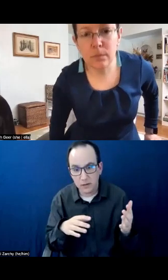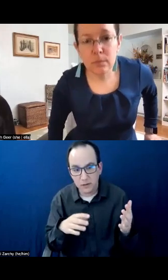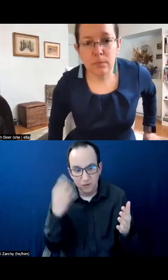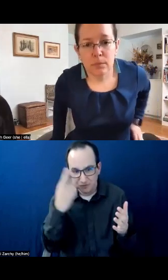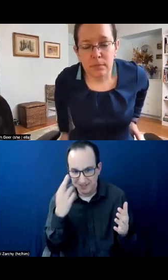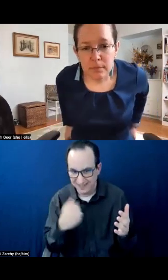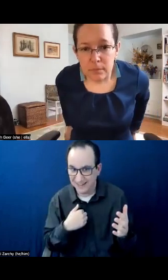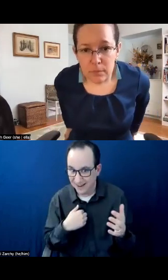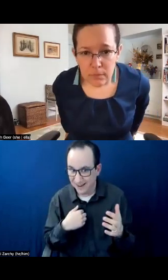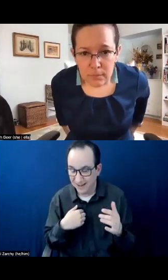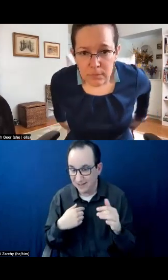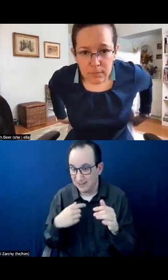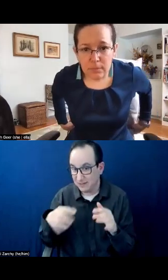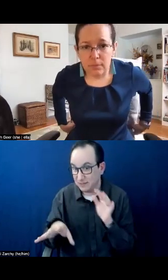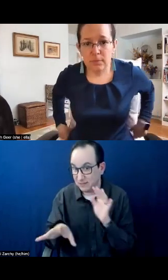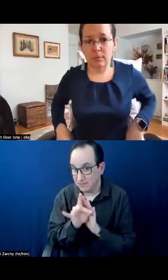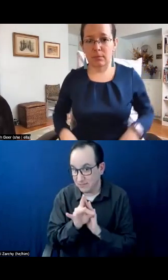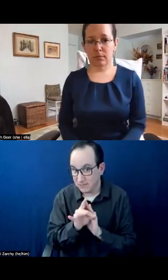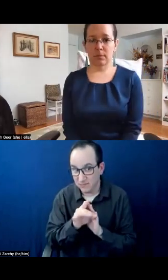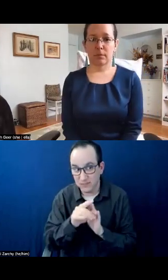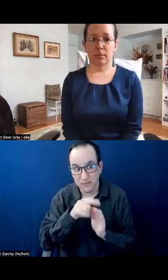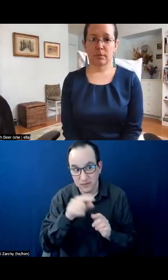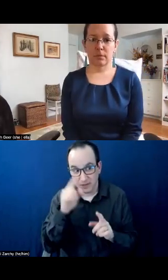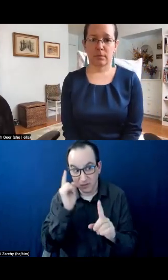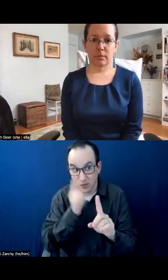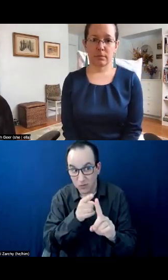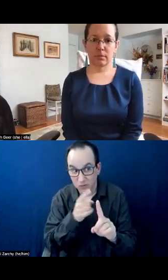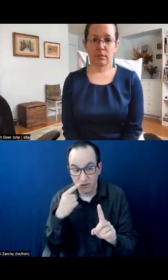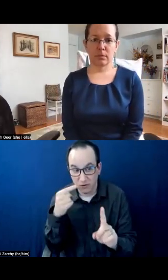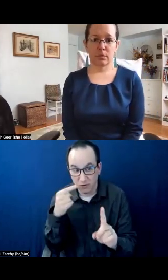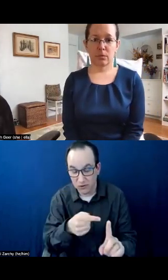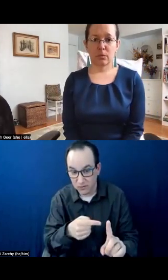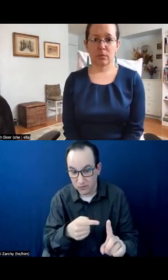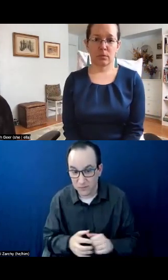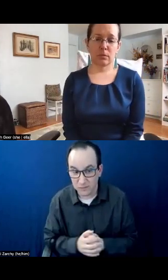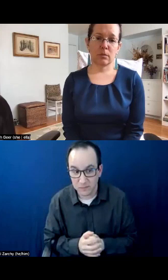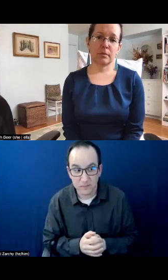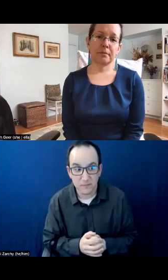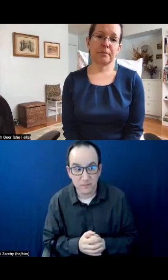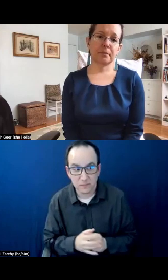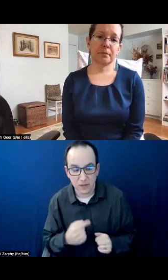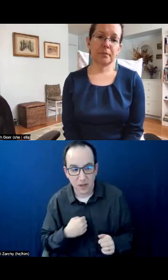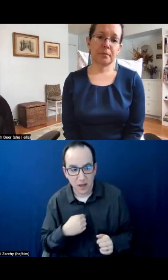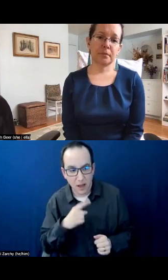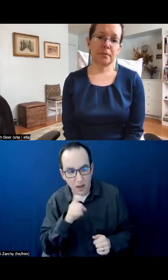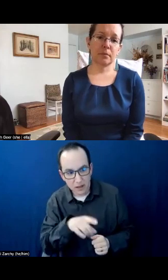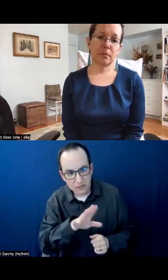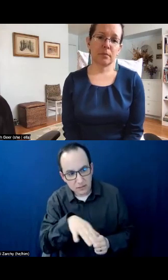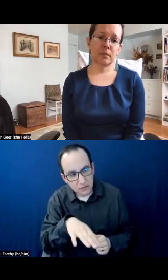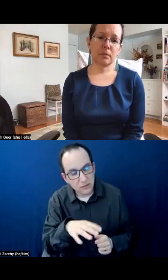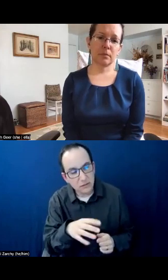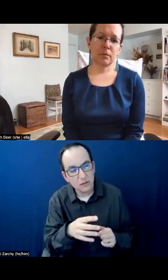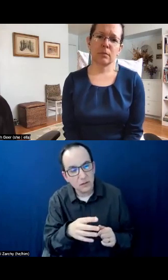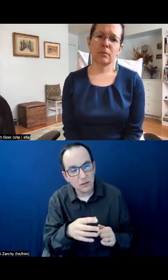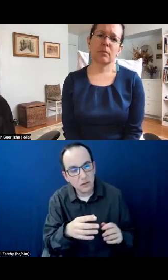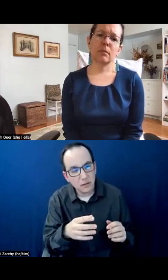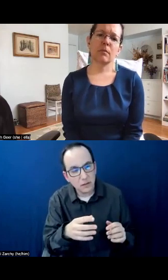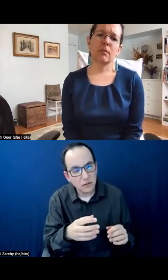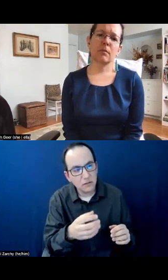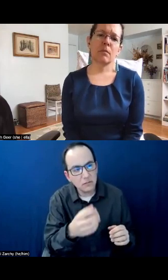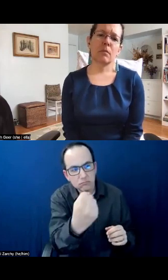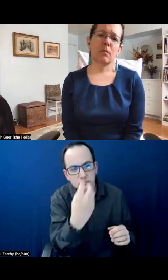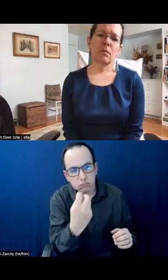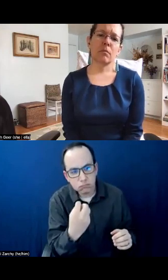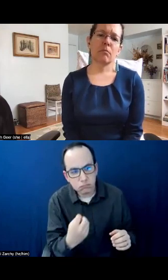I have some students you'll realize why I picked a specific goal for this student.